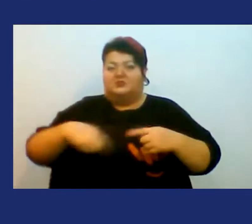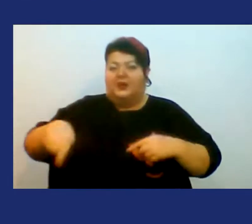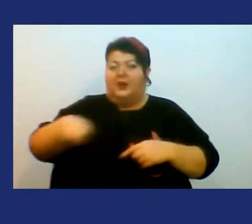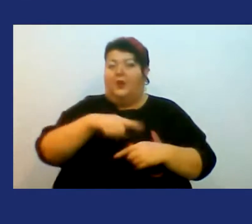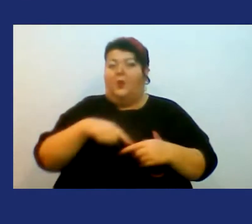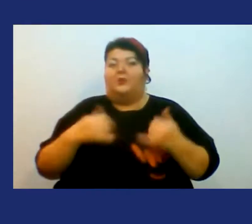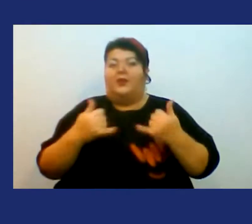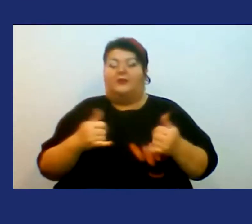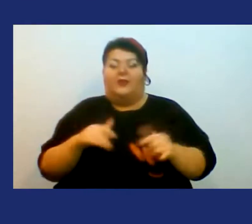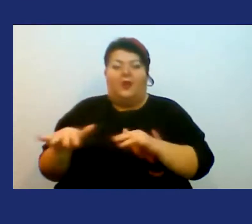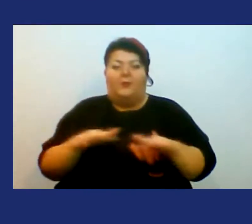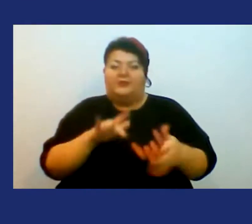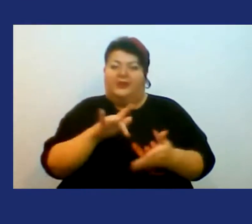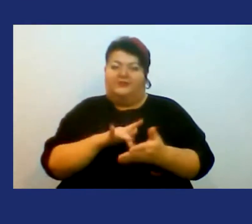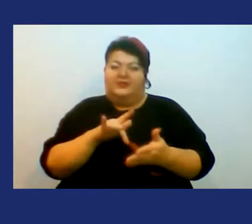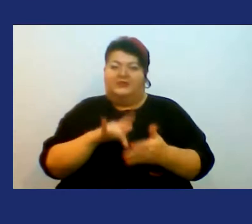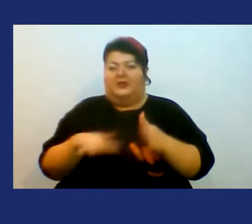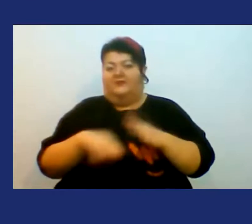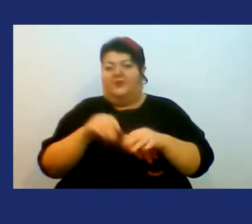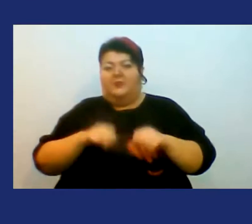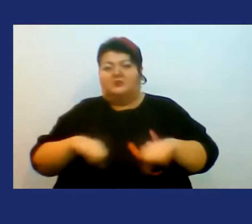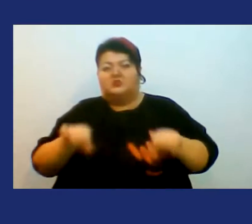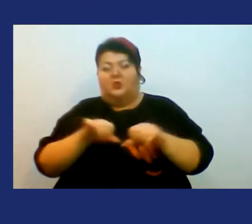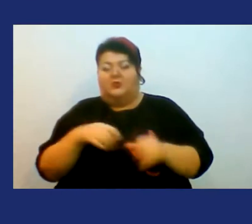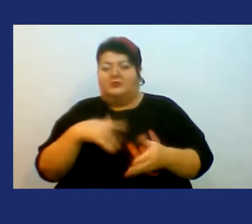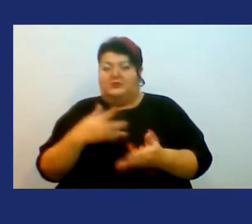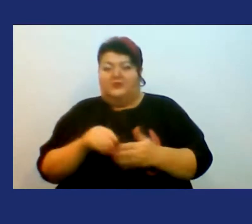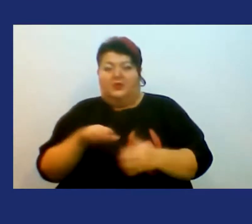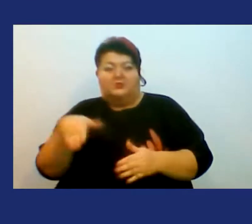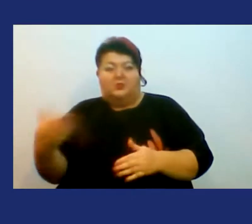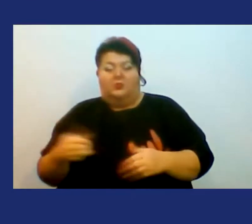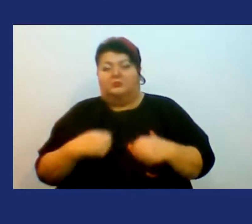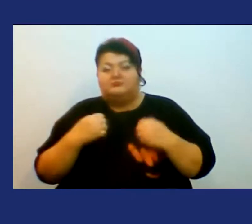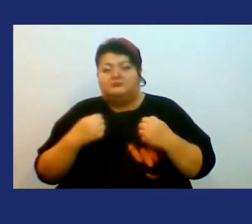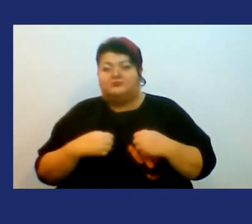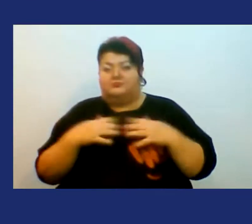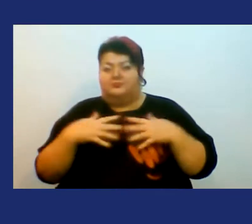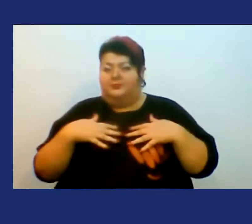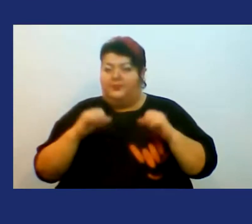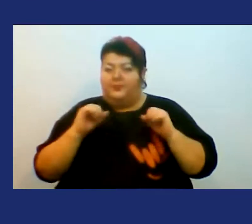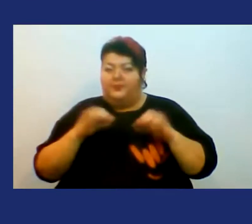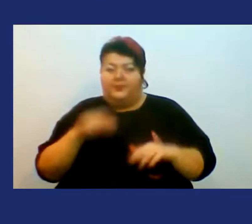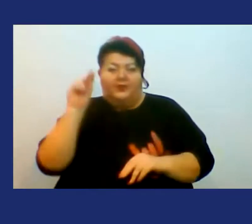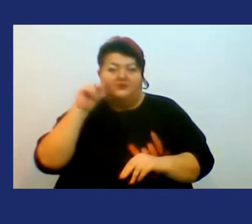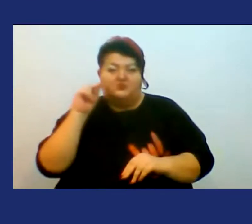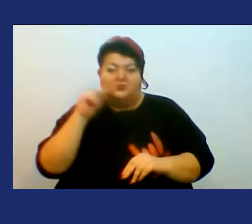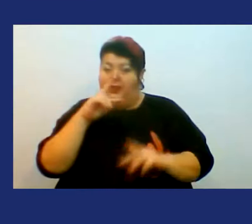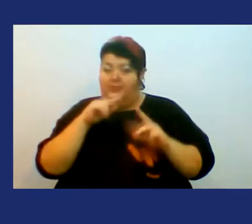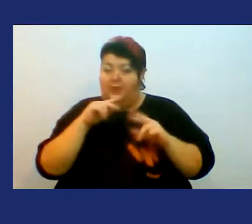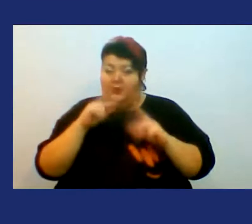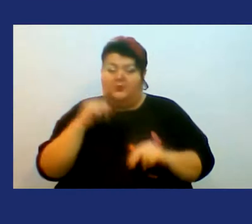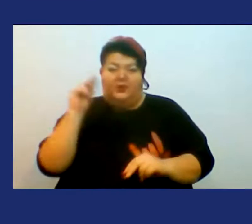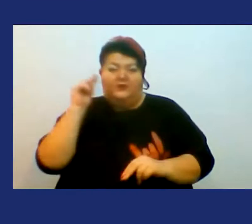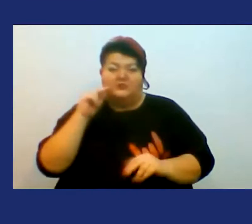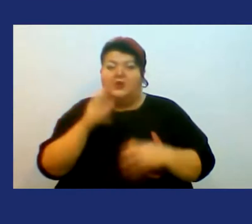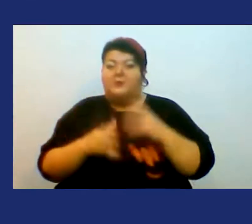informational accessibility. Here, there is a broad room for maneuver for CC, and our commission is doing its